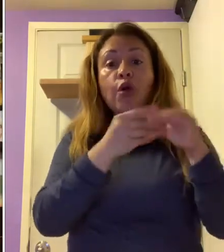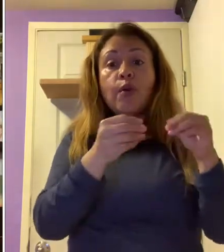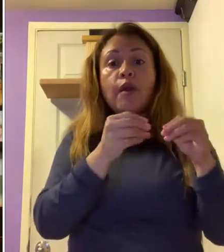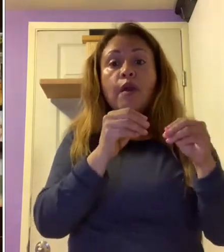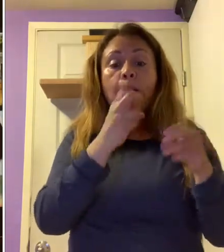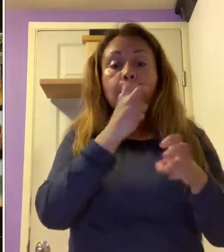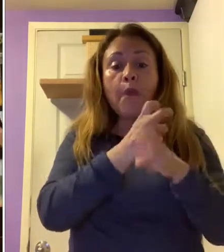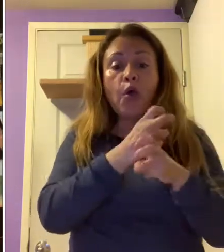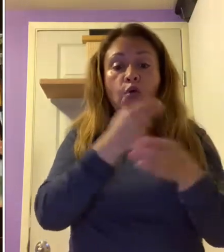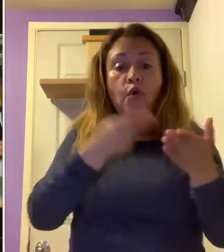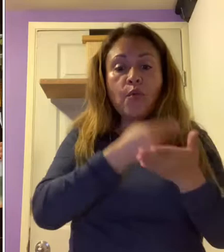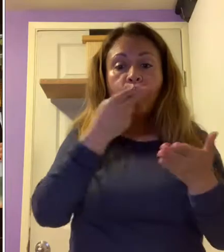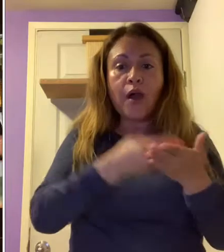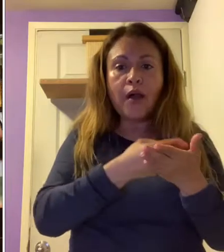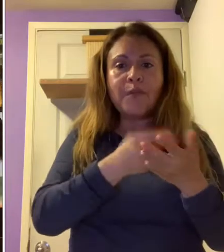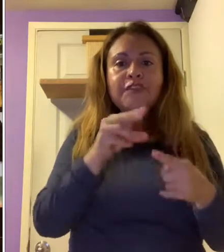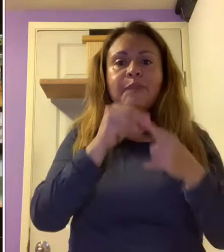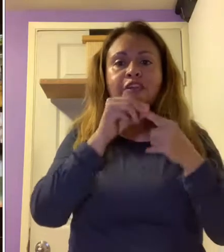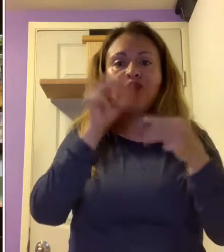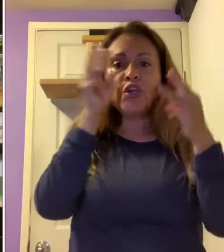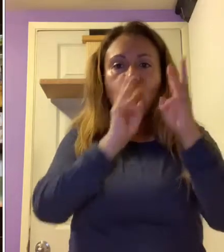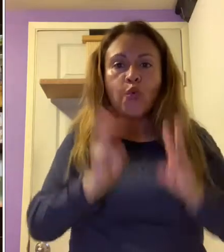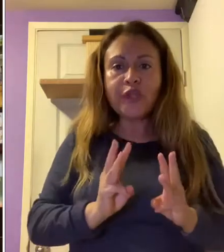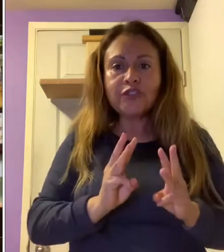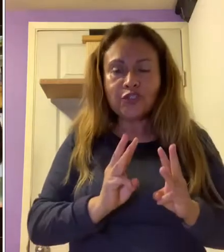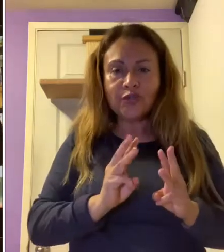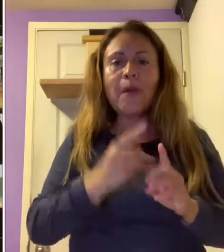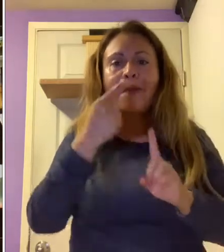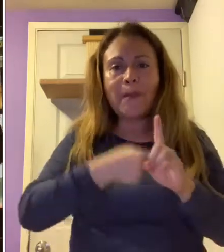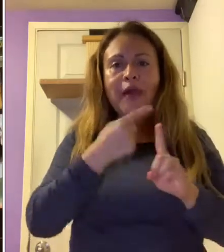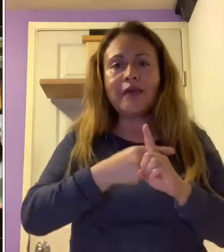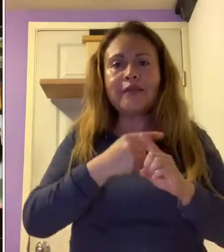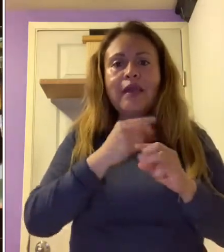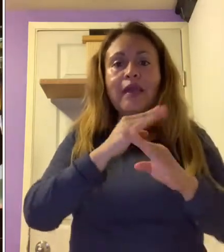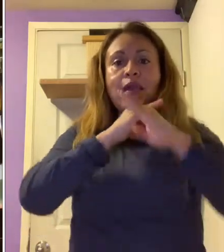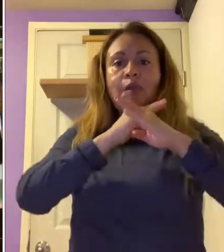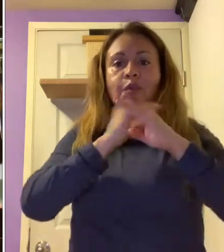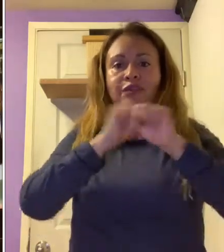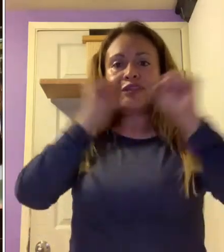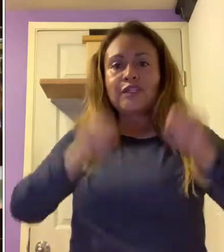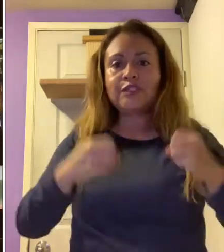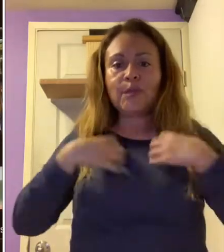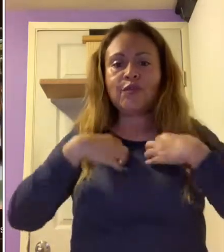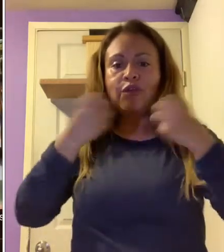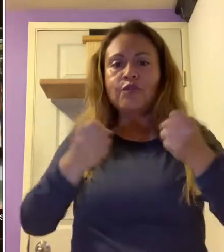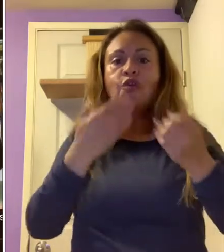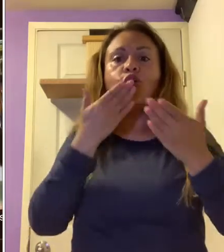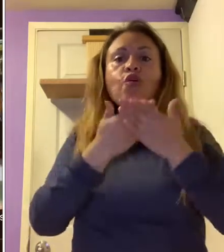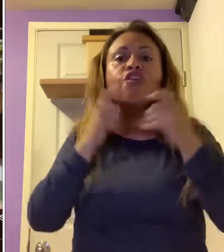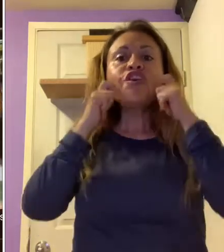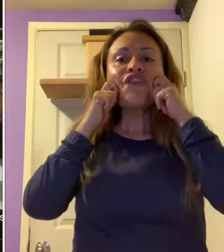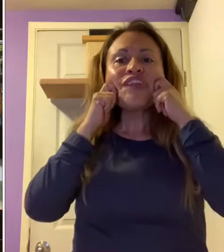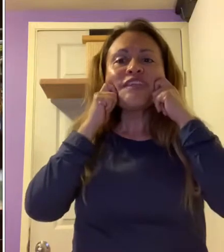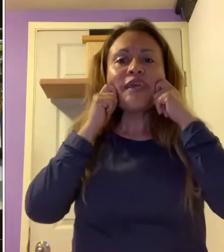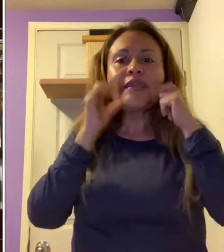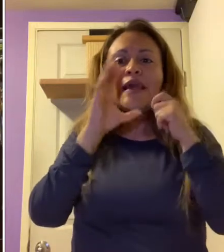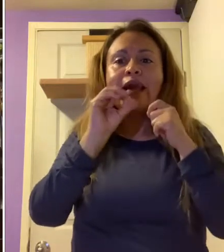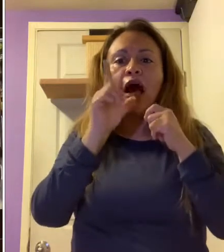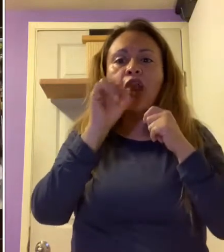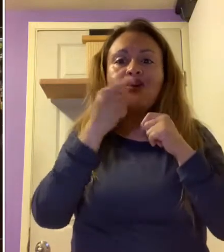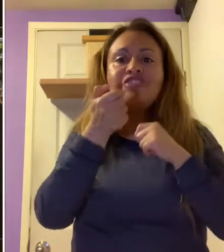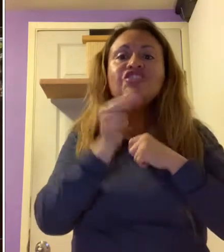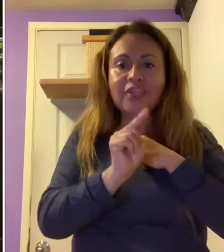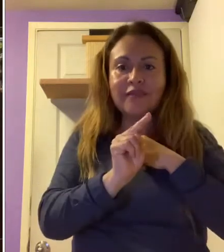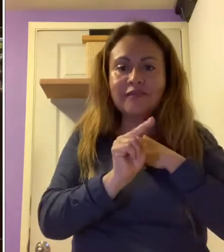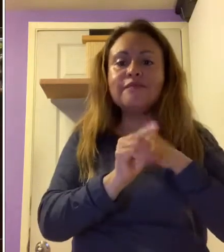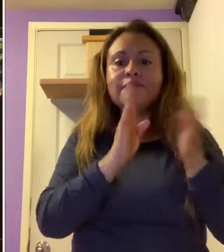bone broth. I'll show you exactly how to make it, especially in the winter months. It helps your immune system stay stronger. It has collagen, which is really good for your skin. Very